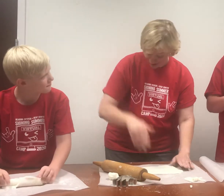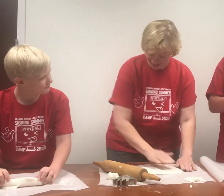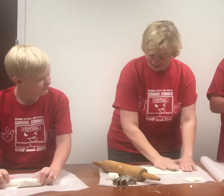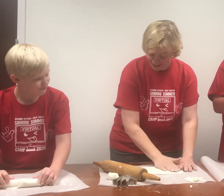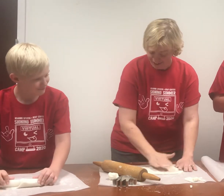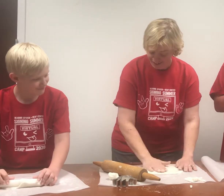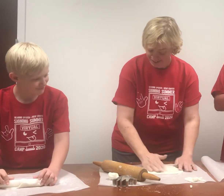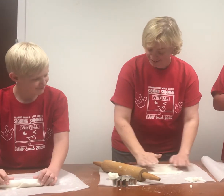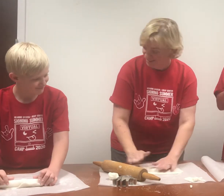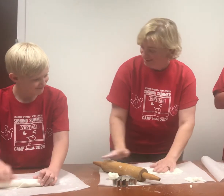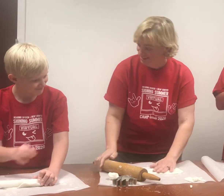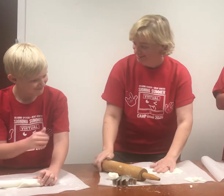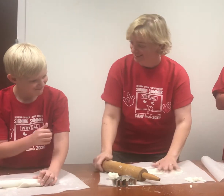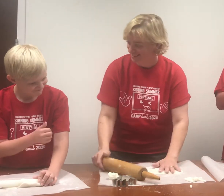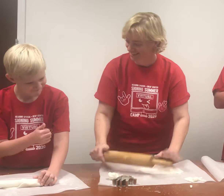Oh, you're having fun too?